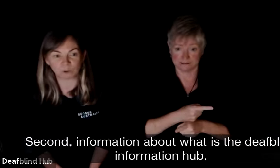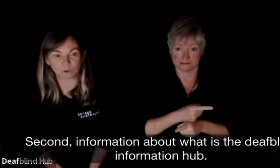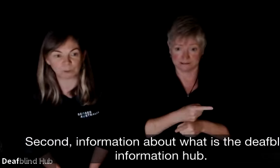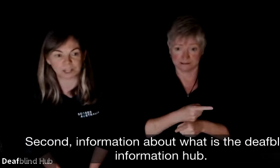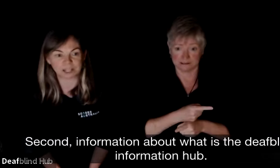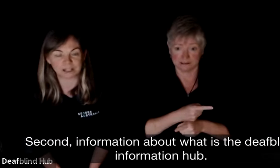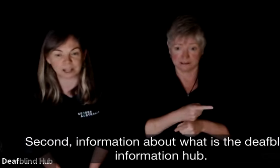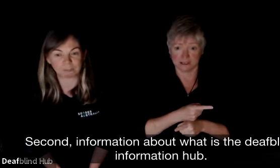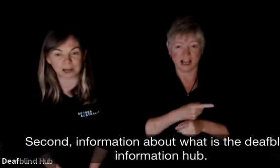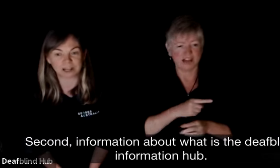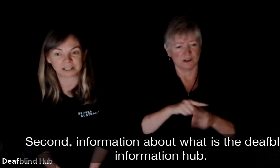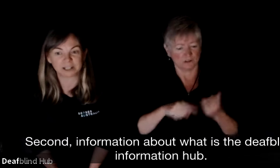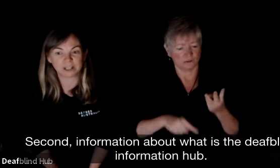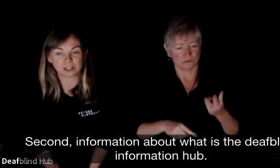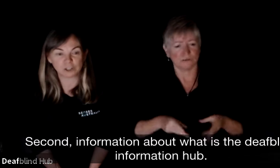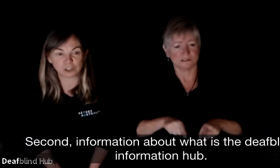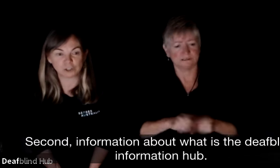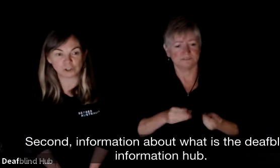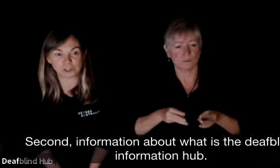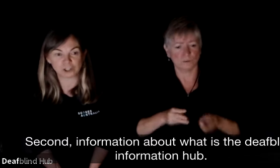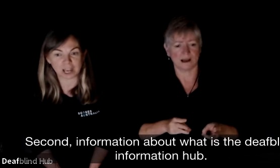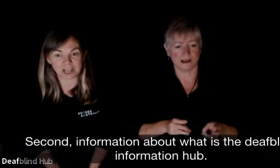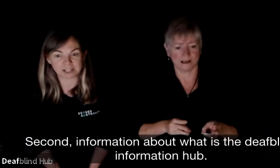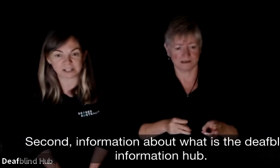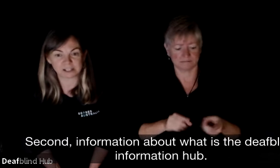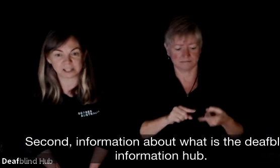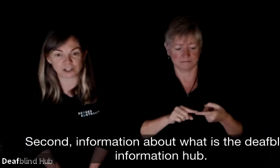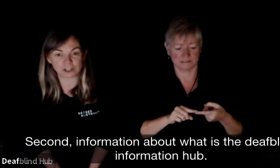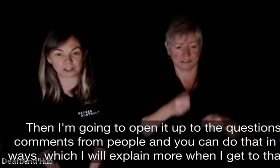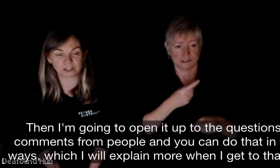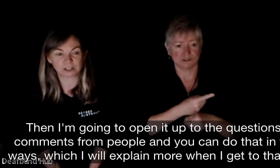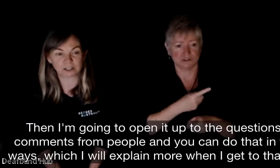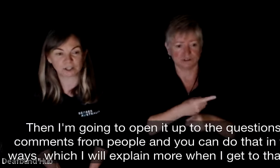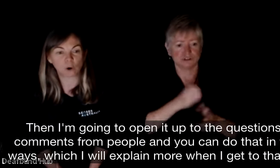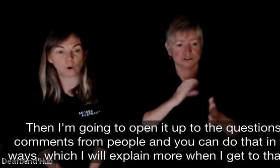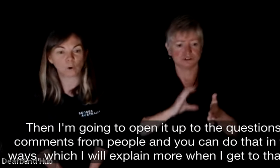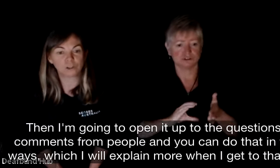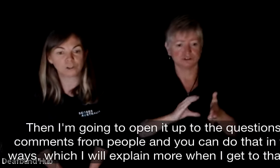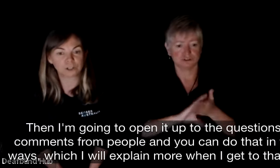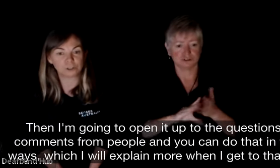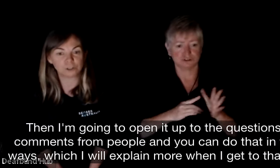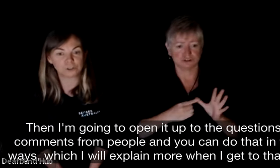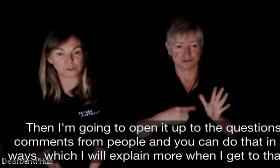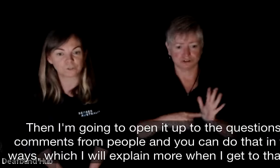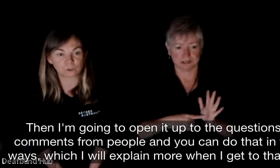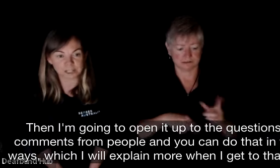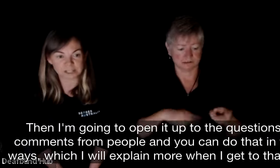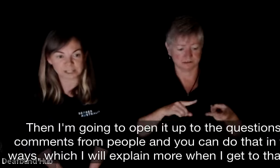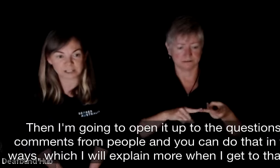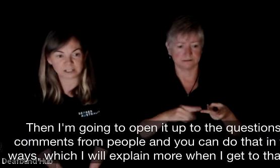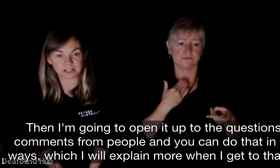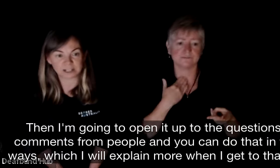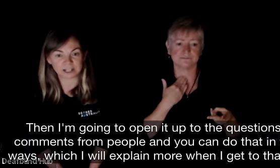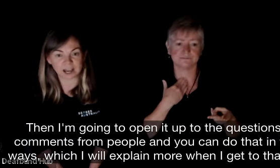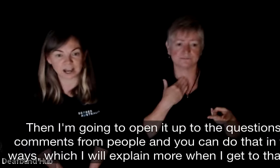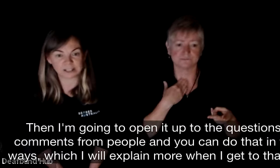explain more when we get to that part. You can use the chat section, or you can use your